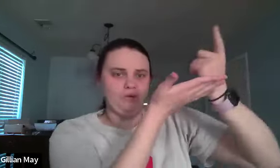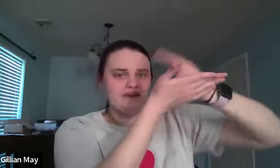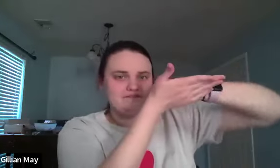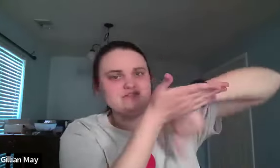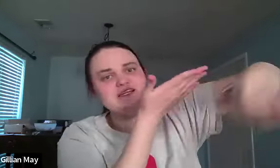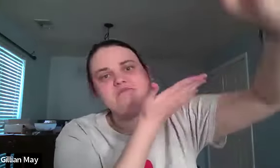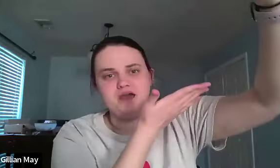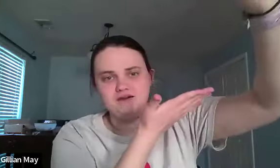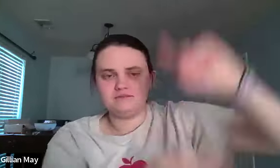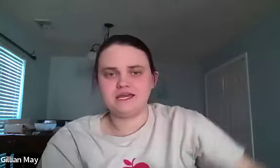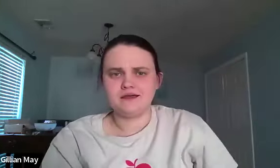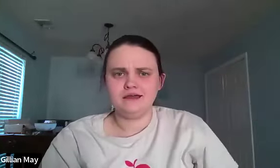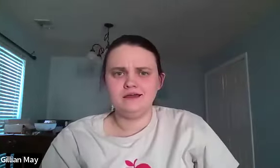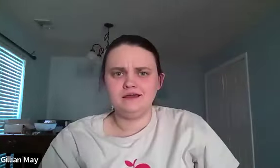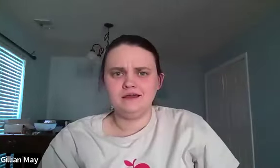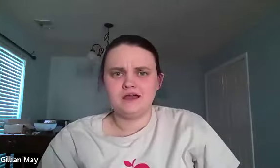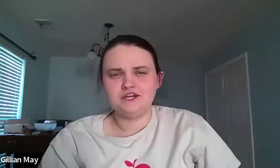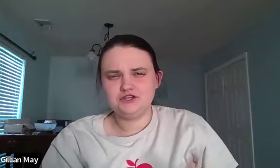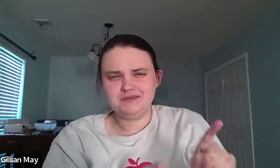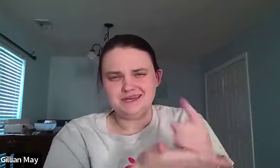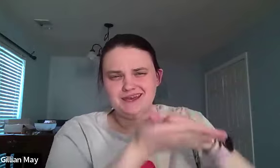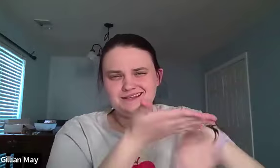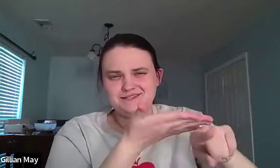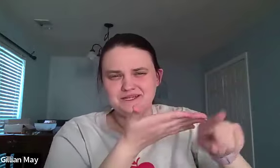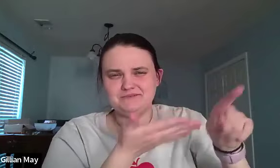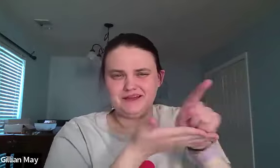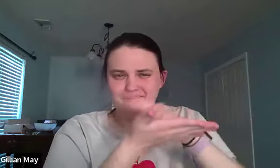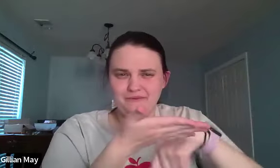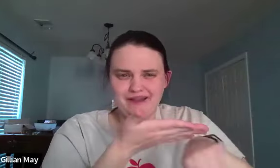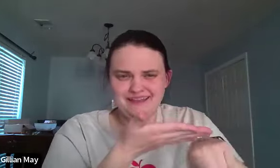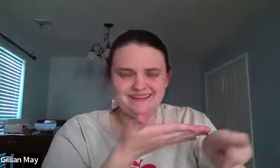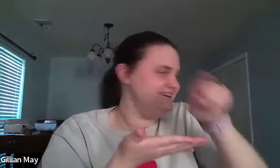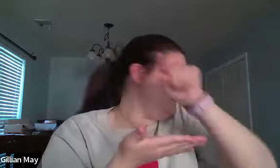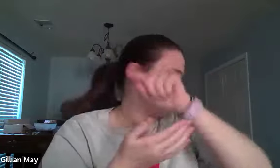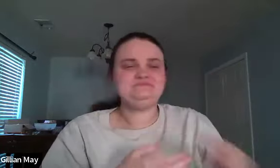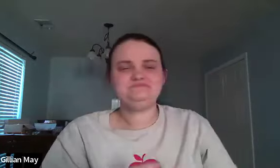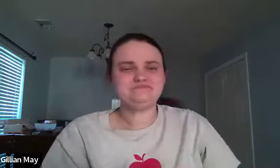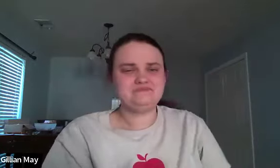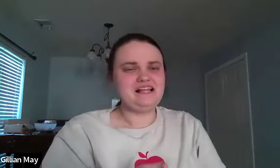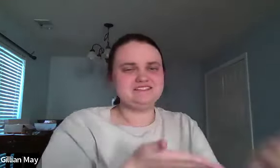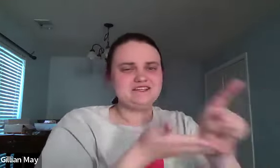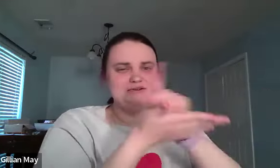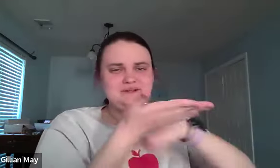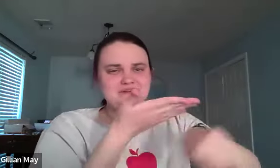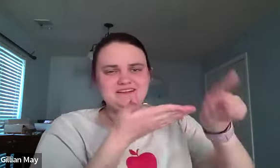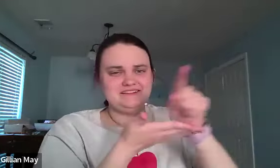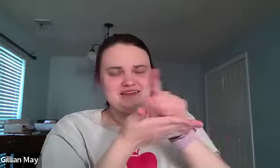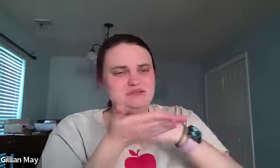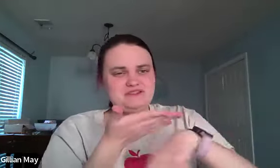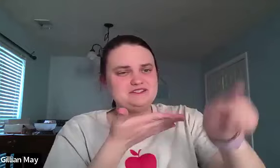like flip out. And I'm like, I know you mean next week, but like, what? So there's the